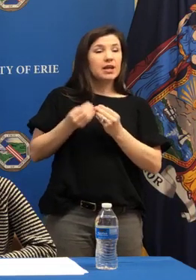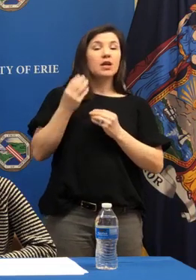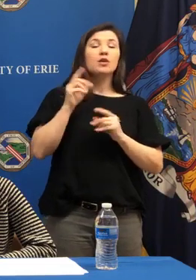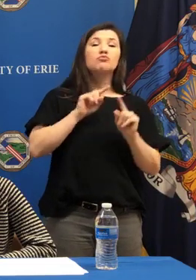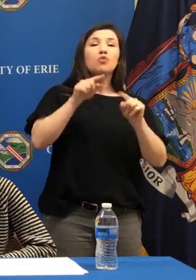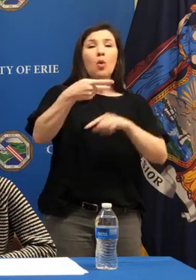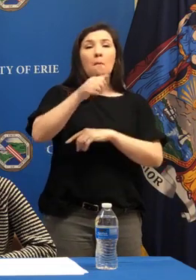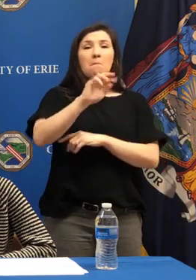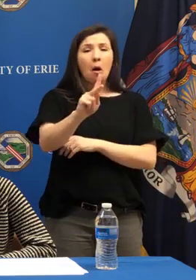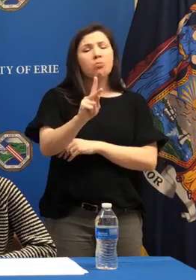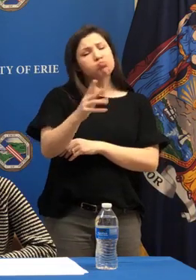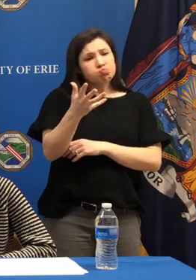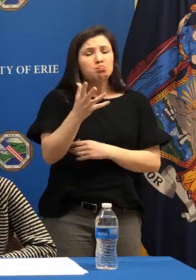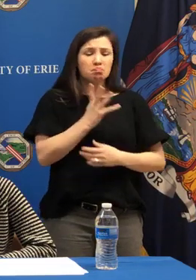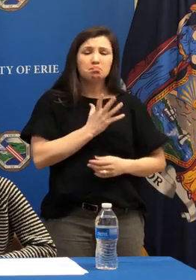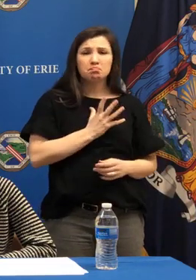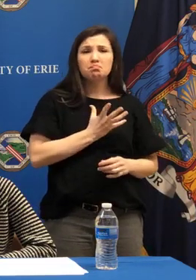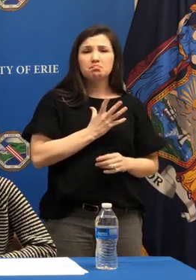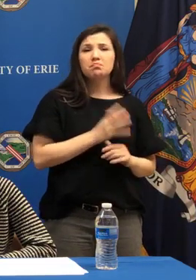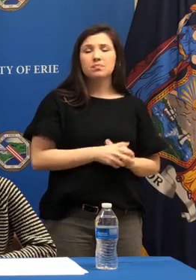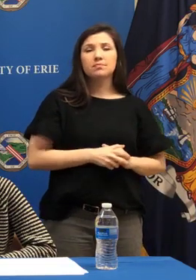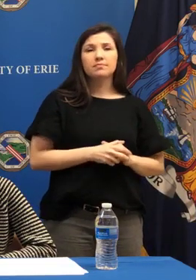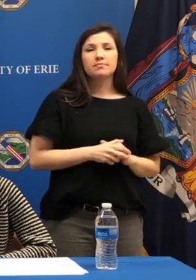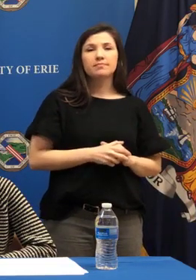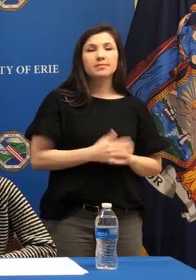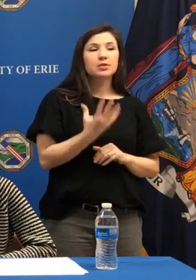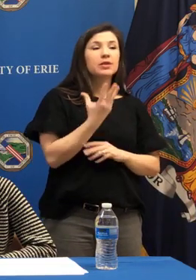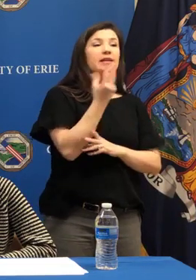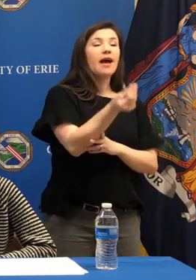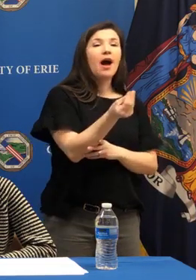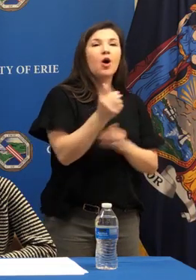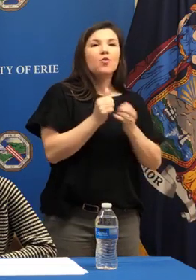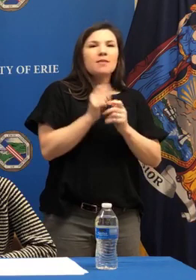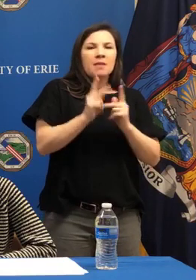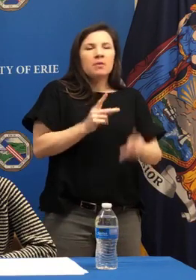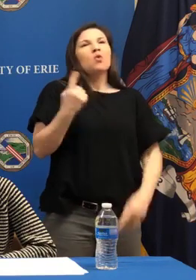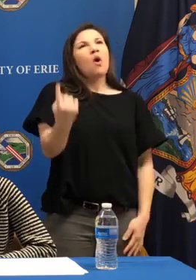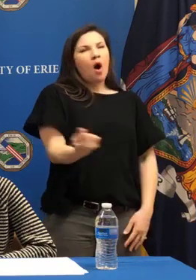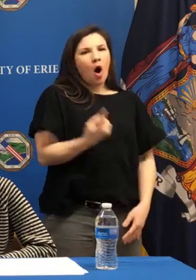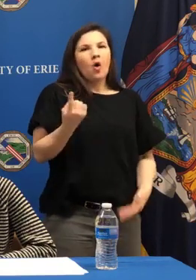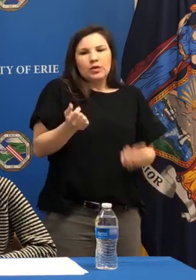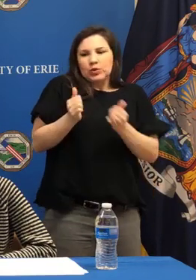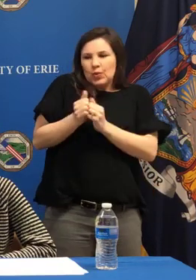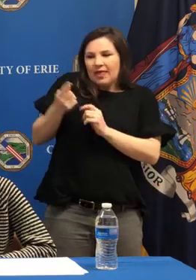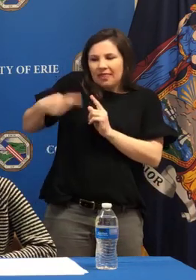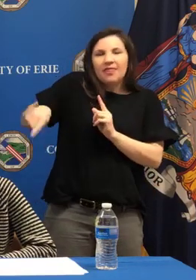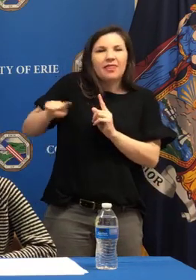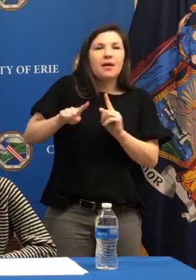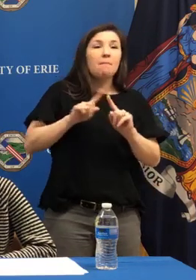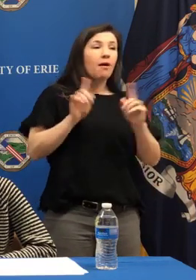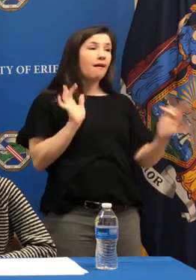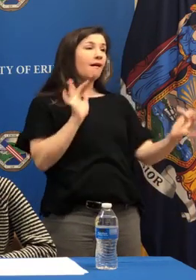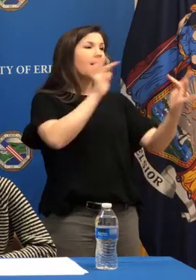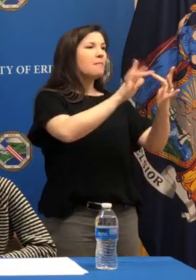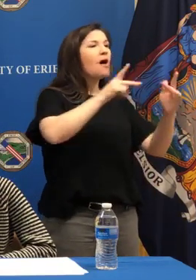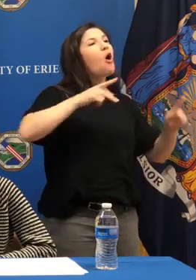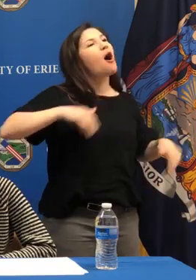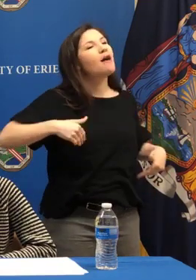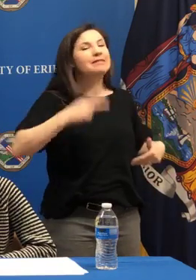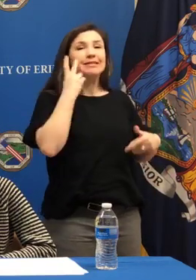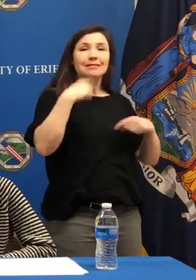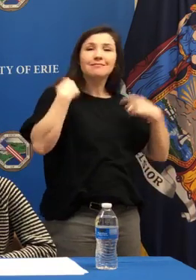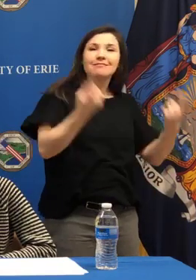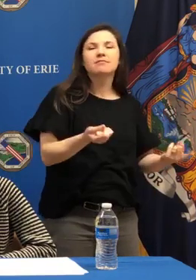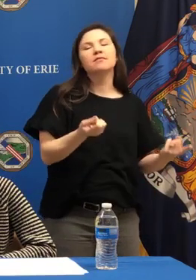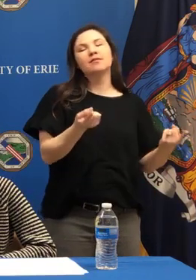your family members, that's okay. Getting out there and being with the people that you're always with is okay, but coming in contact with people you haven't been